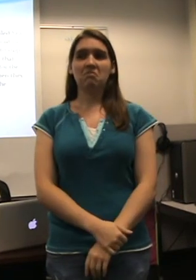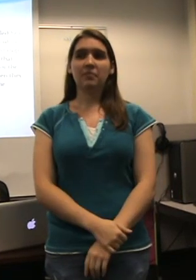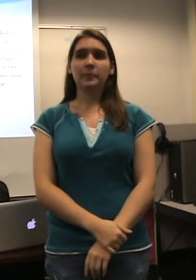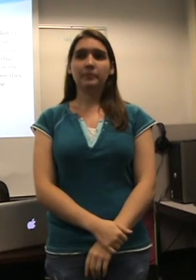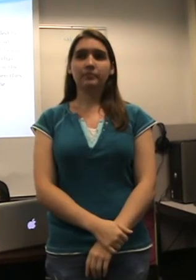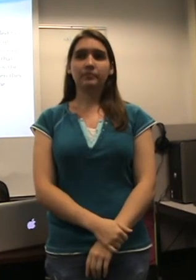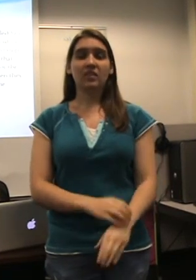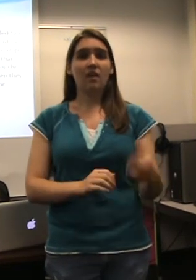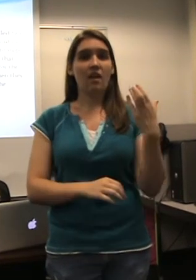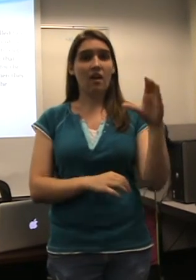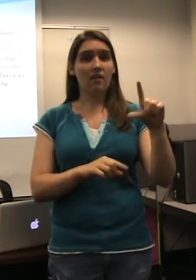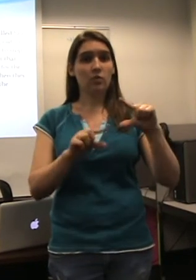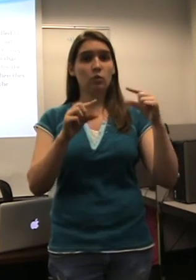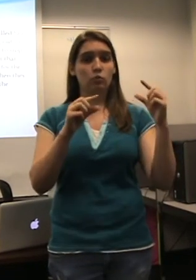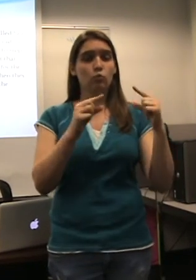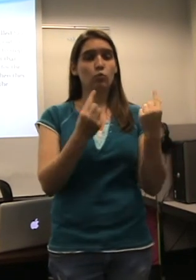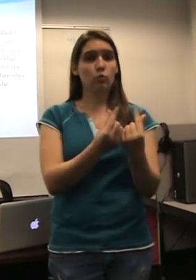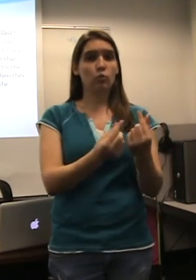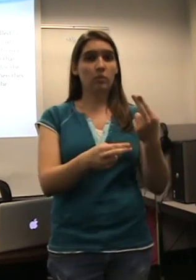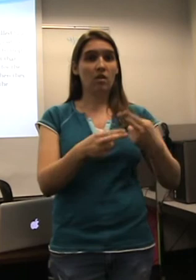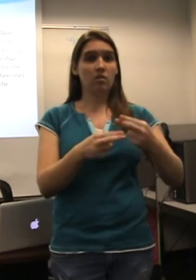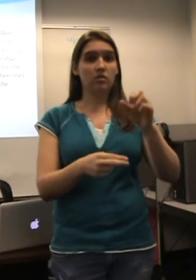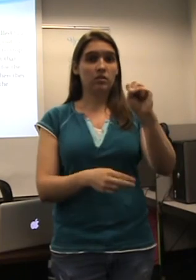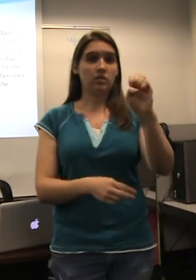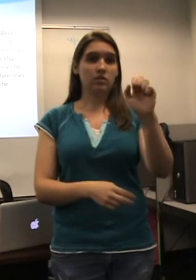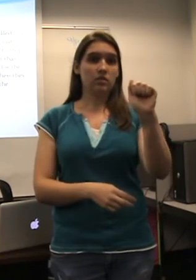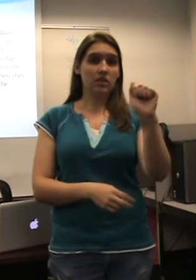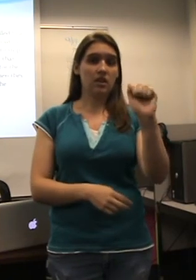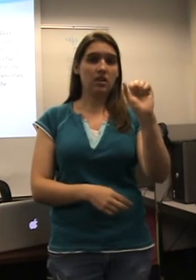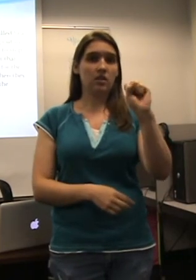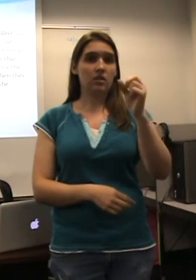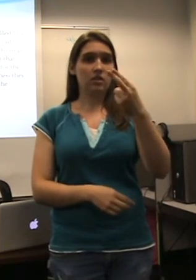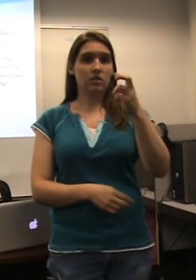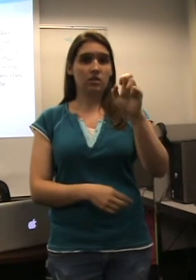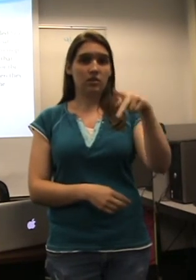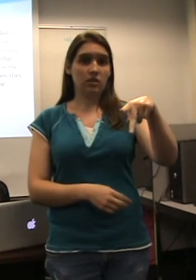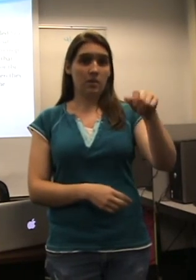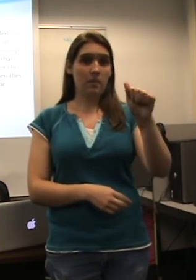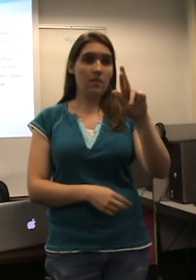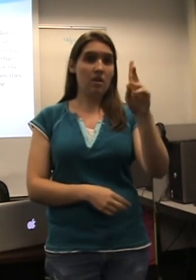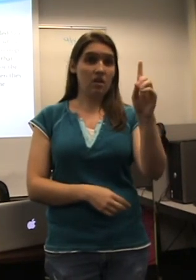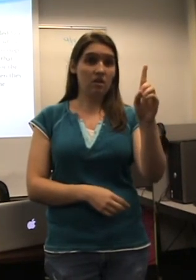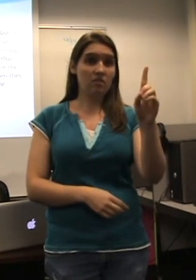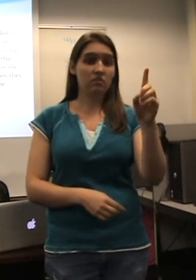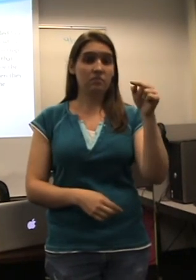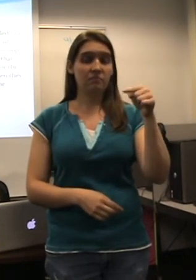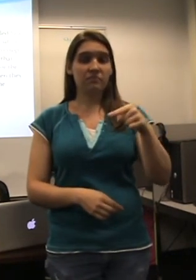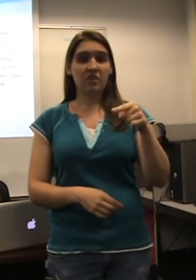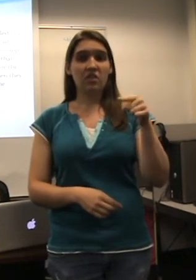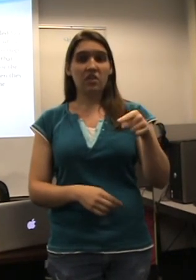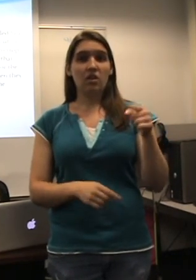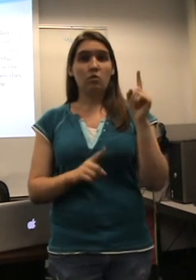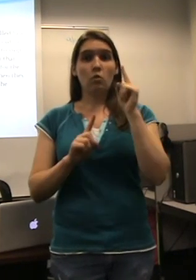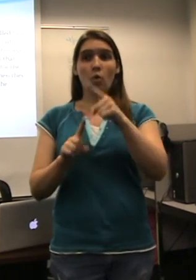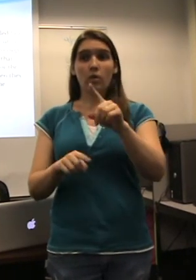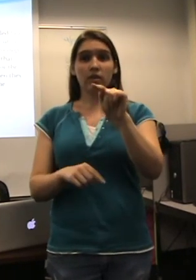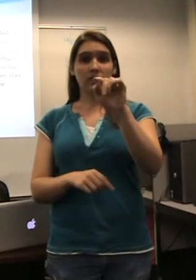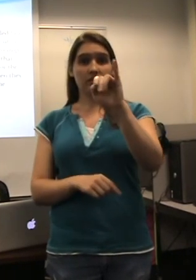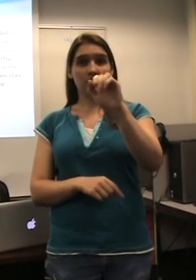activist group called Sea Shepherd, which is basically staking out in Taji at the moment because they